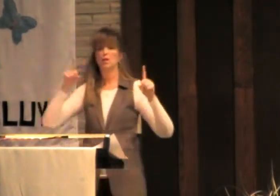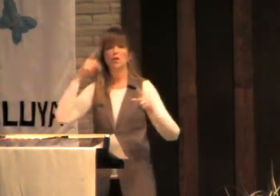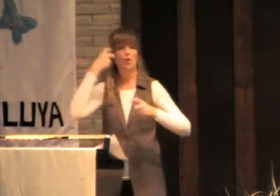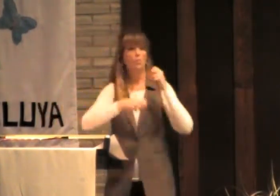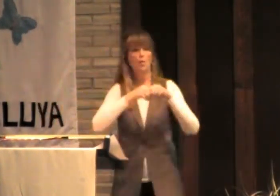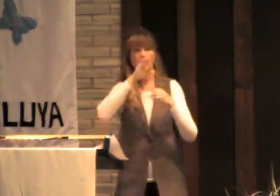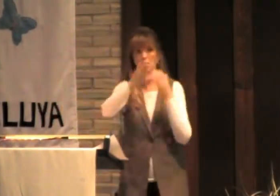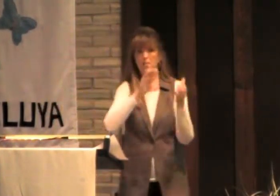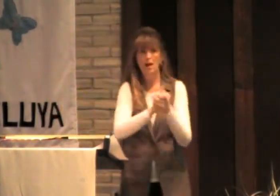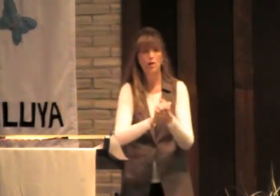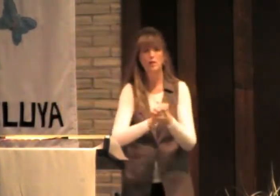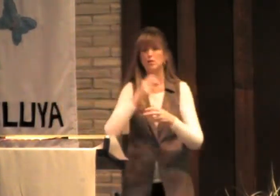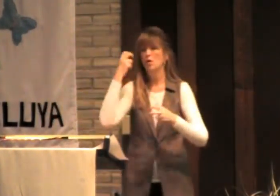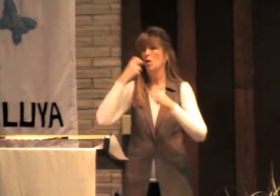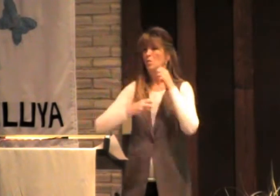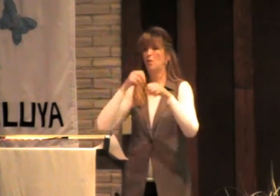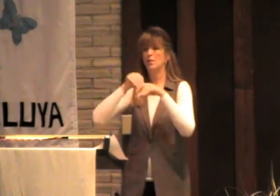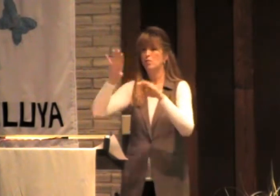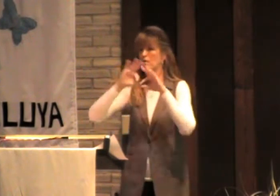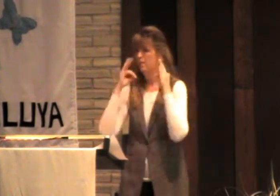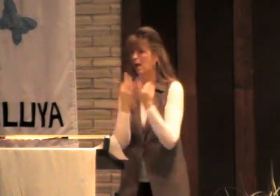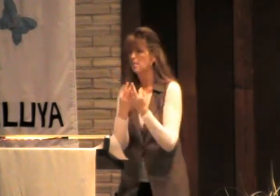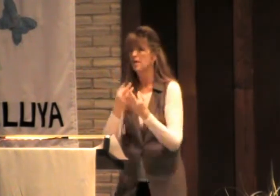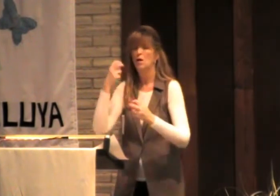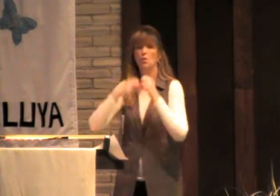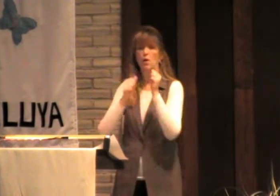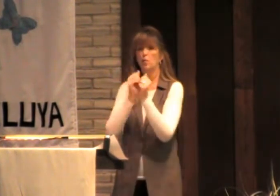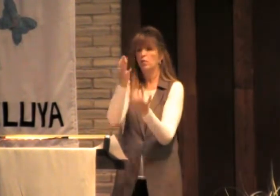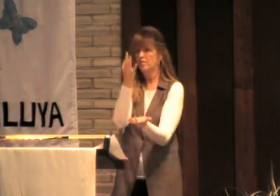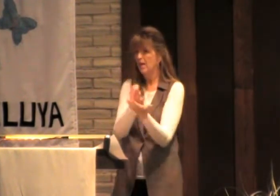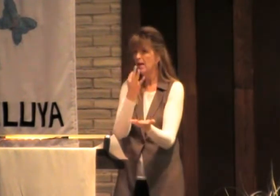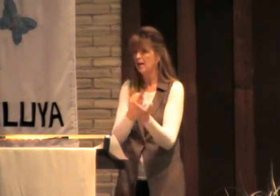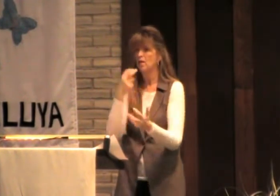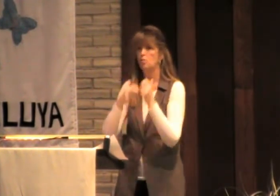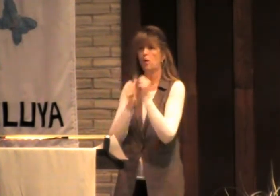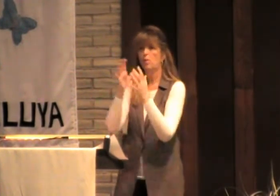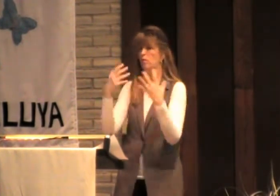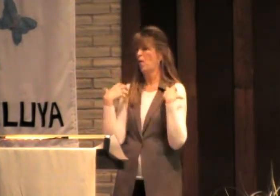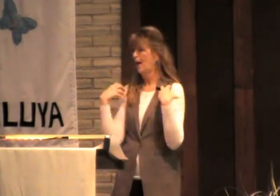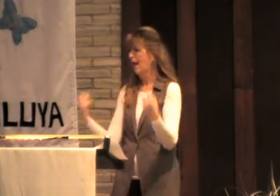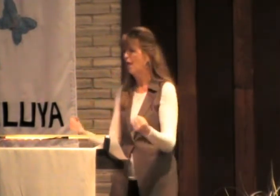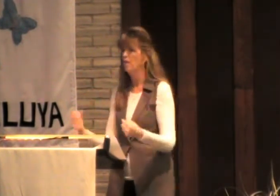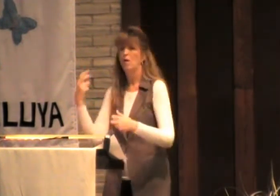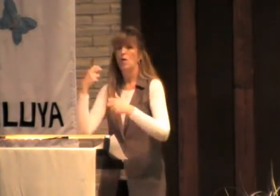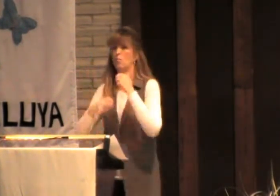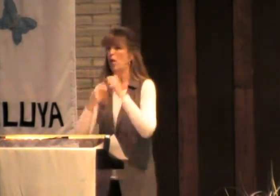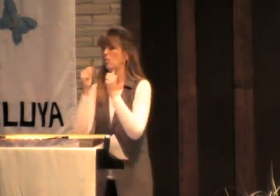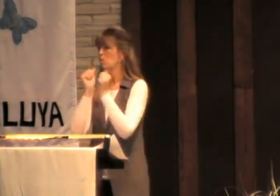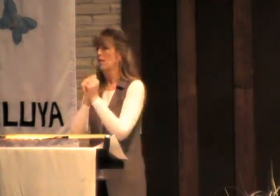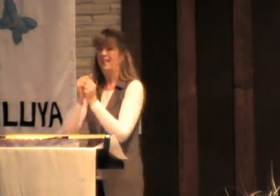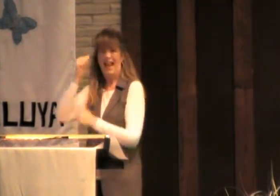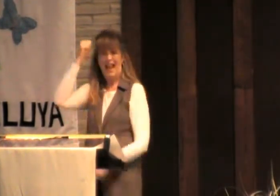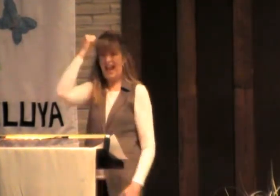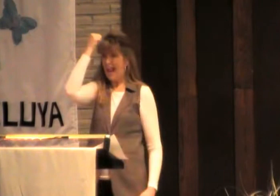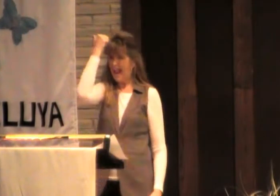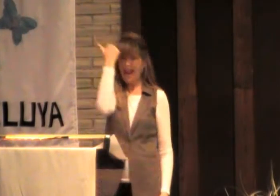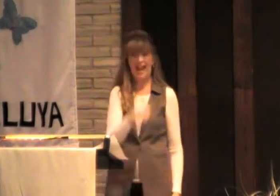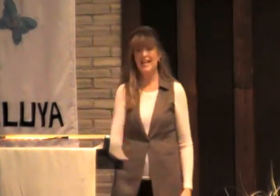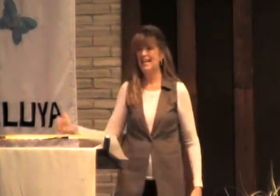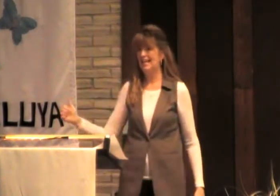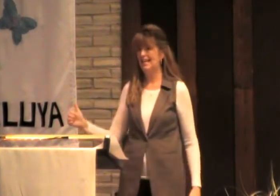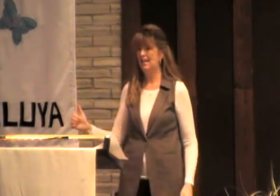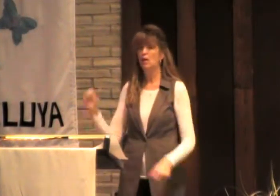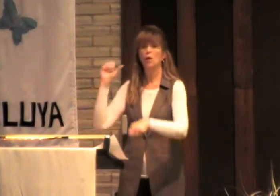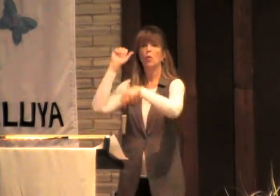big difference. Problems in marriage, problems in family, with finances, with your health, problems